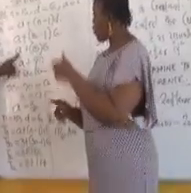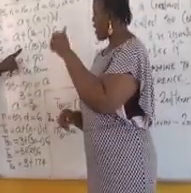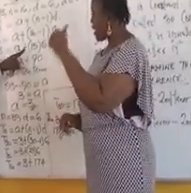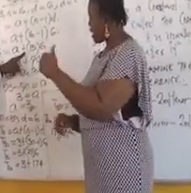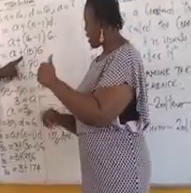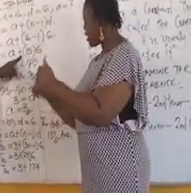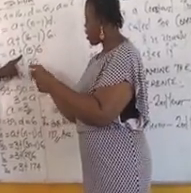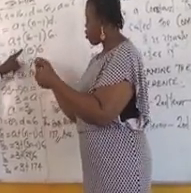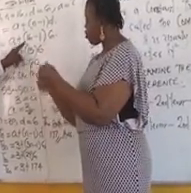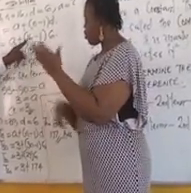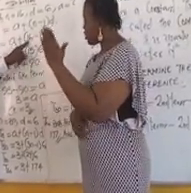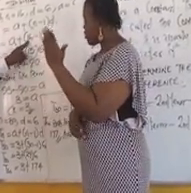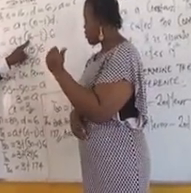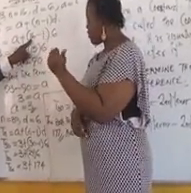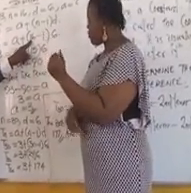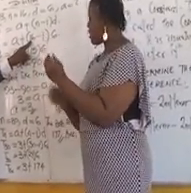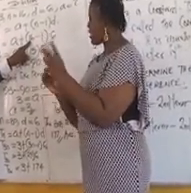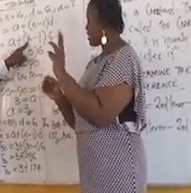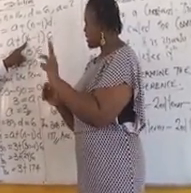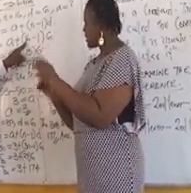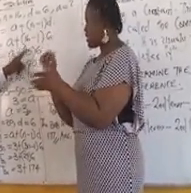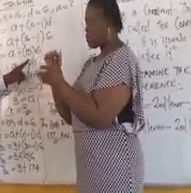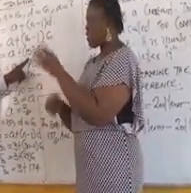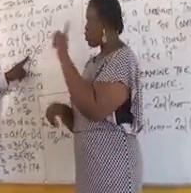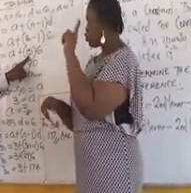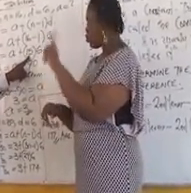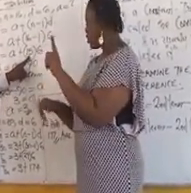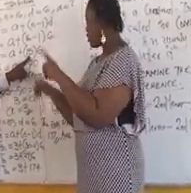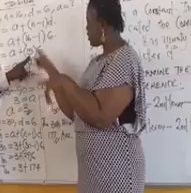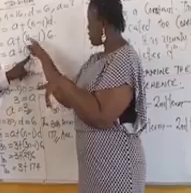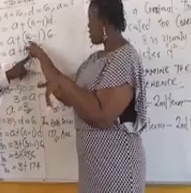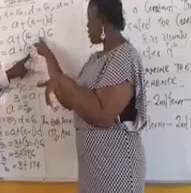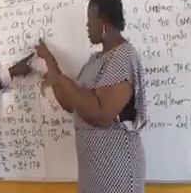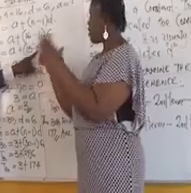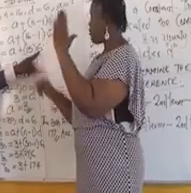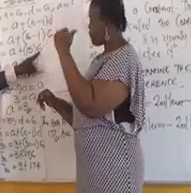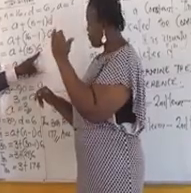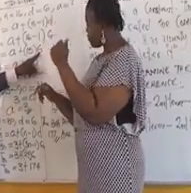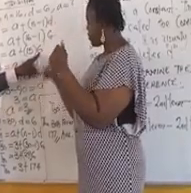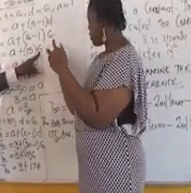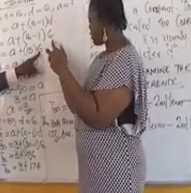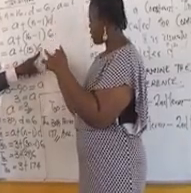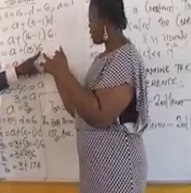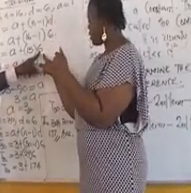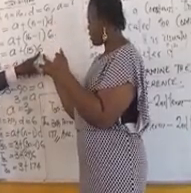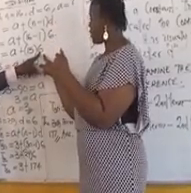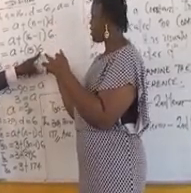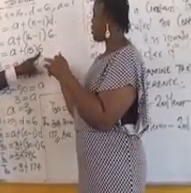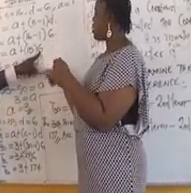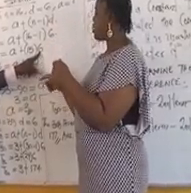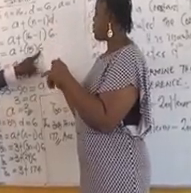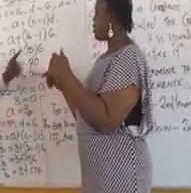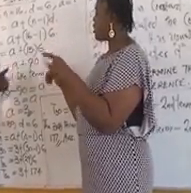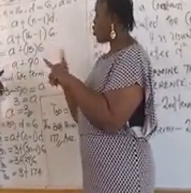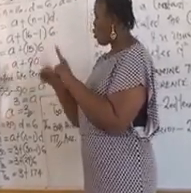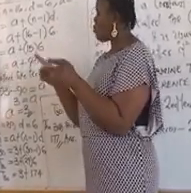A plus 16 minus 1 is 15. Bracket 6, the